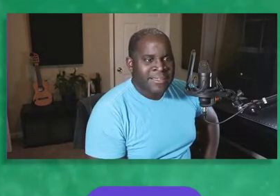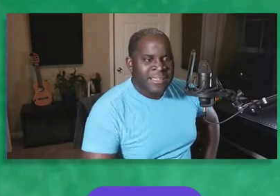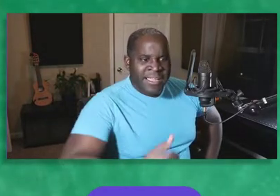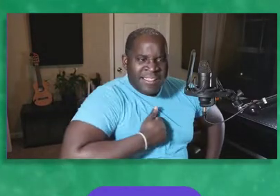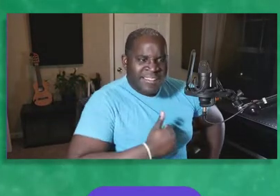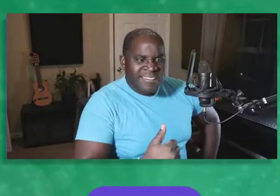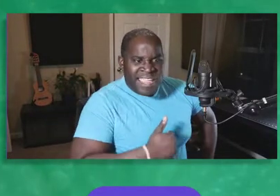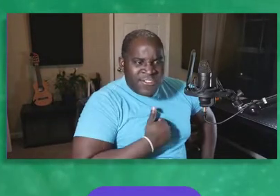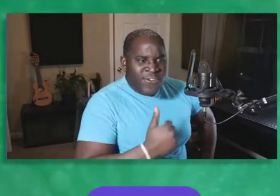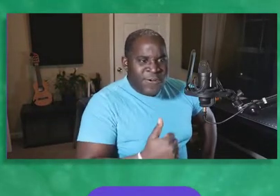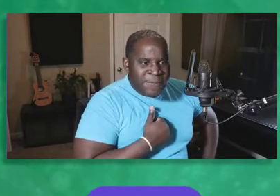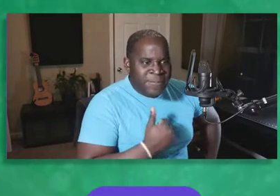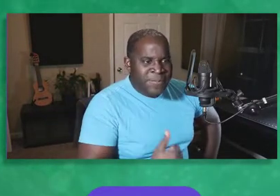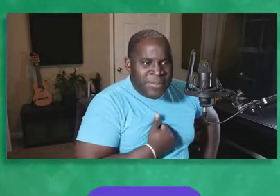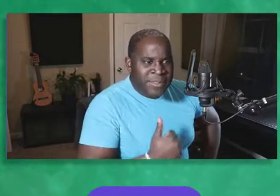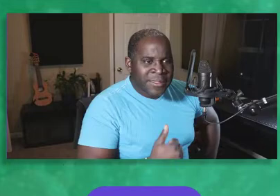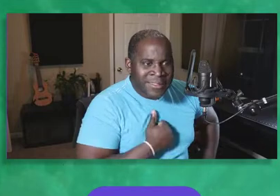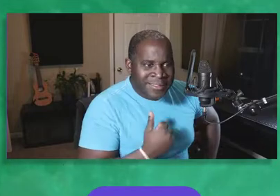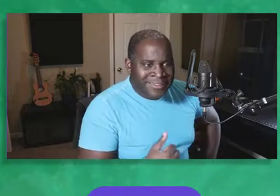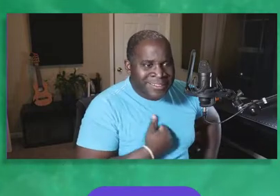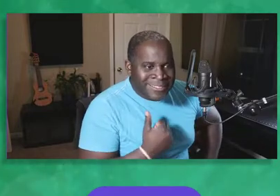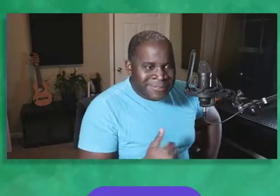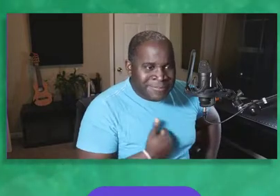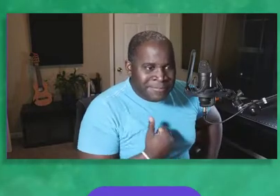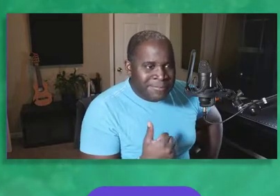Do you have any